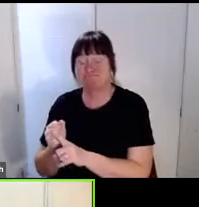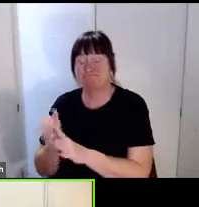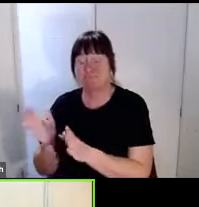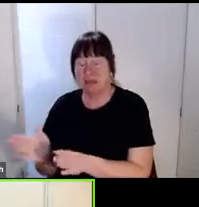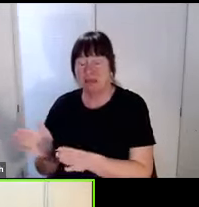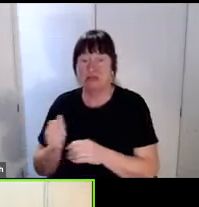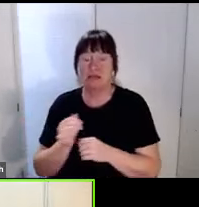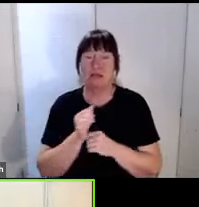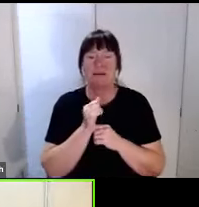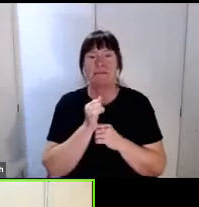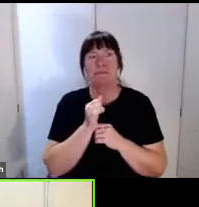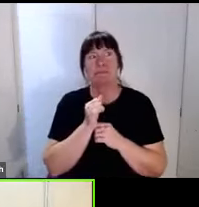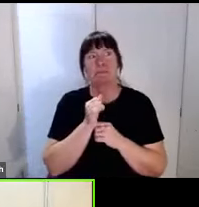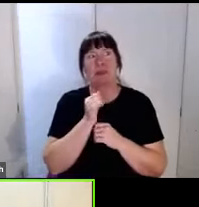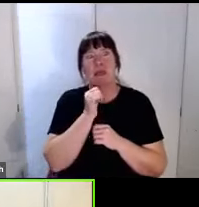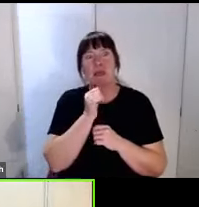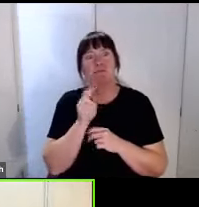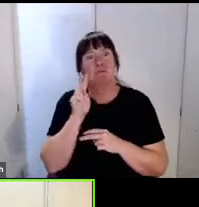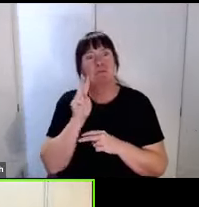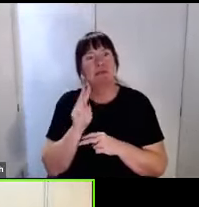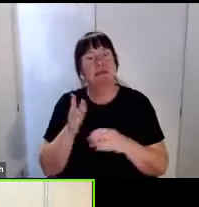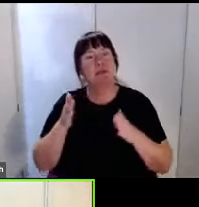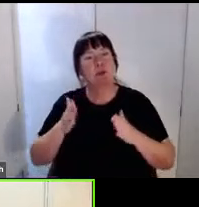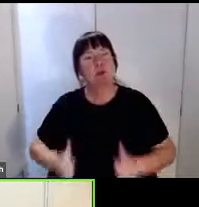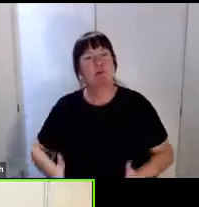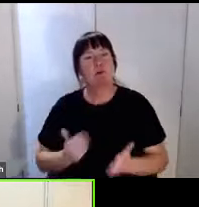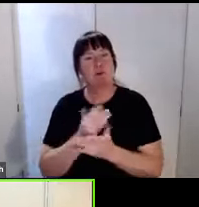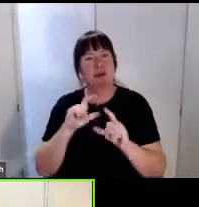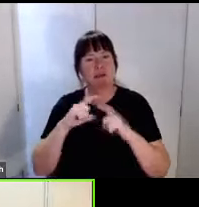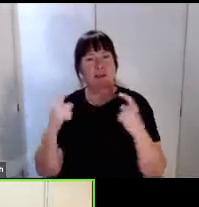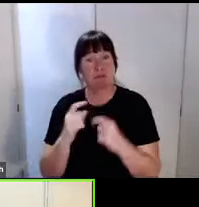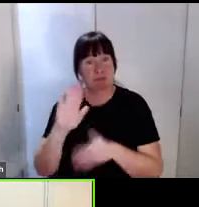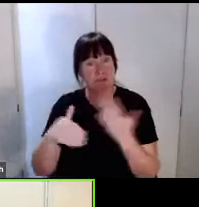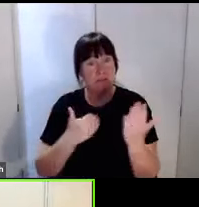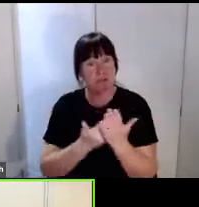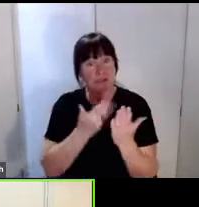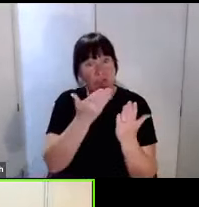If you've seen the Human Rights Commission submission,